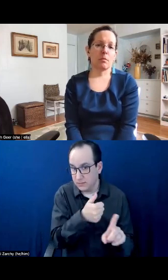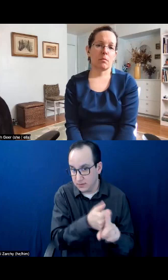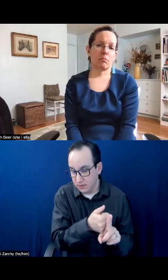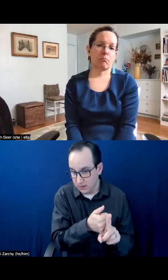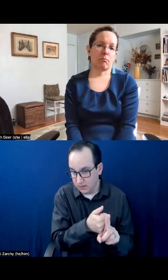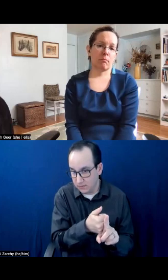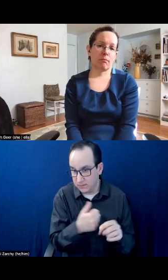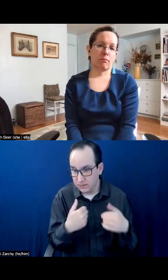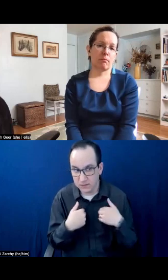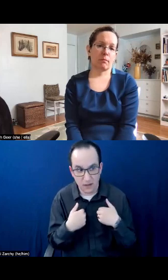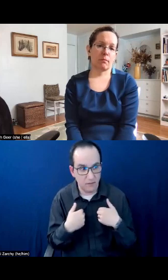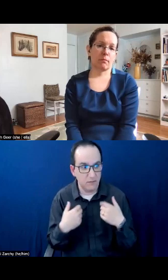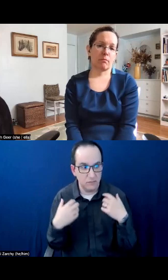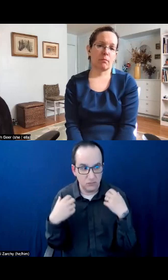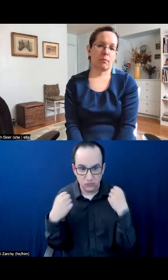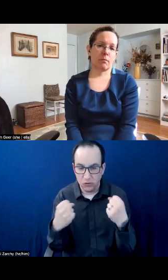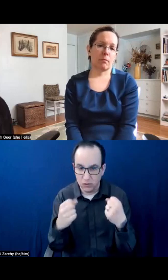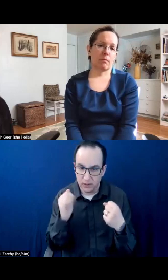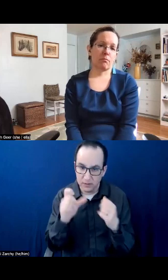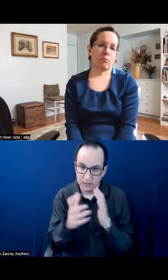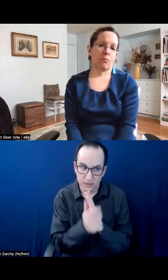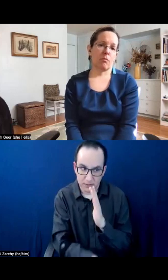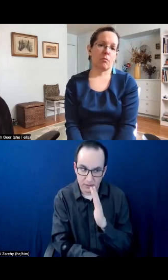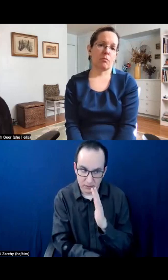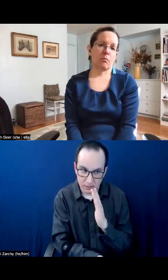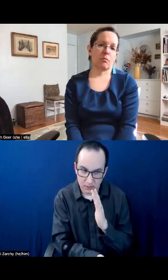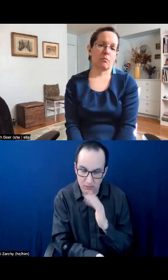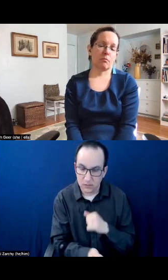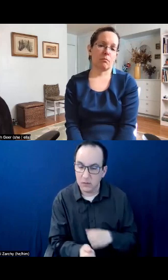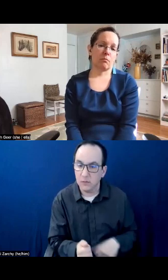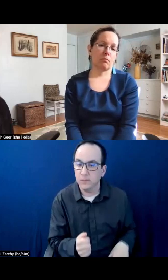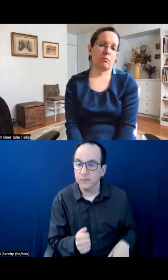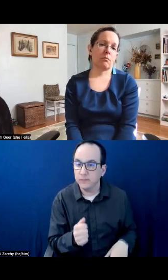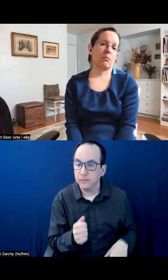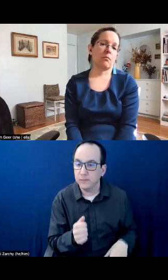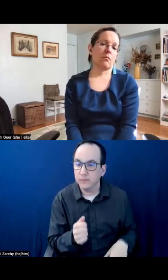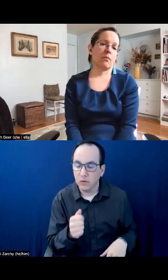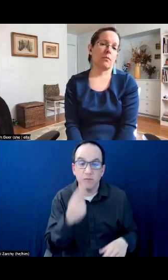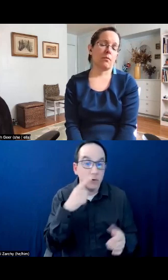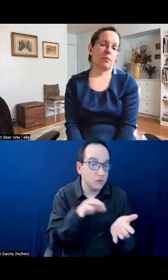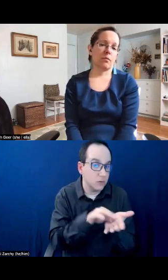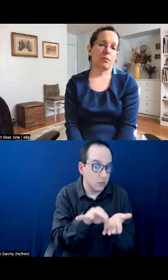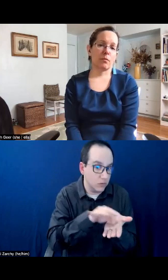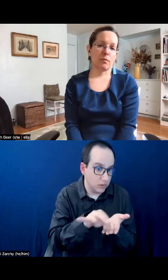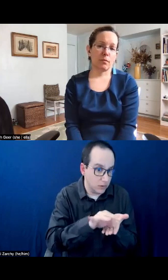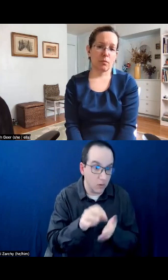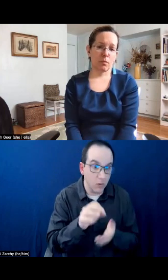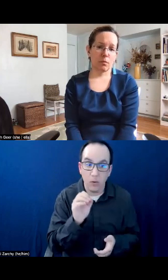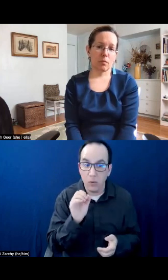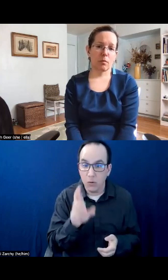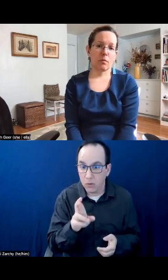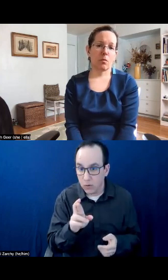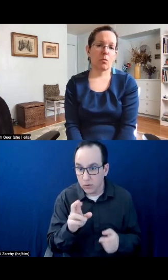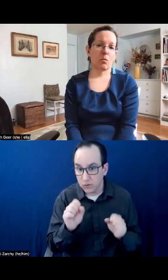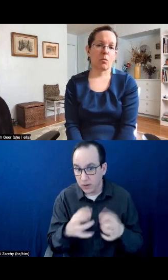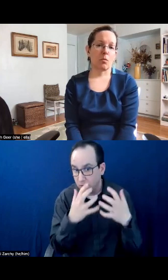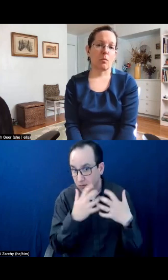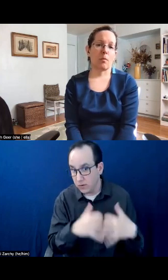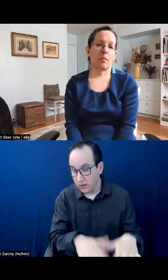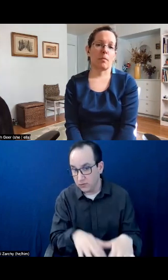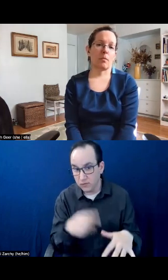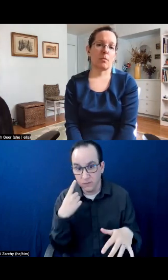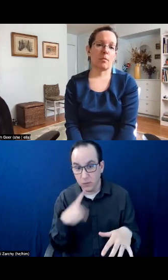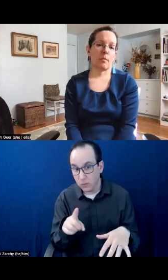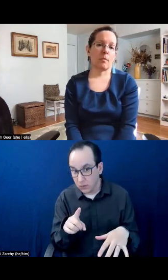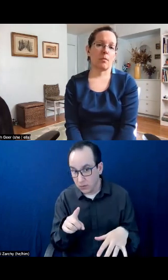But people give this assessment because if this person has strong ASL skills, to give a